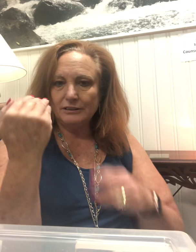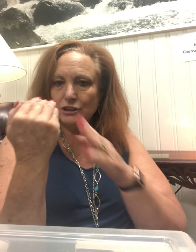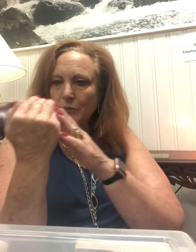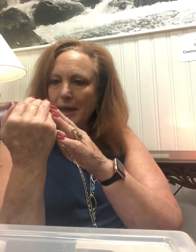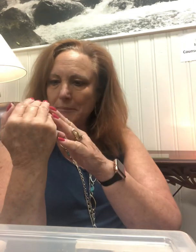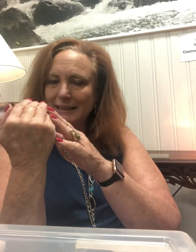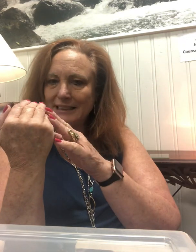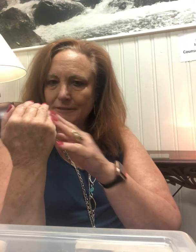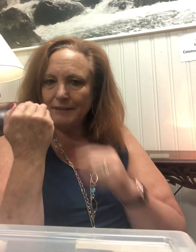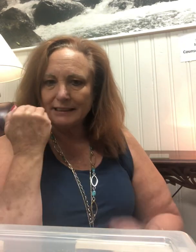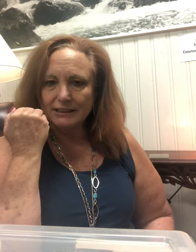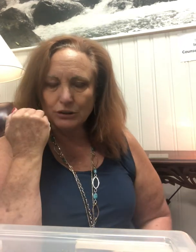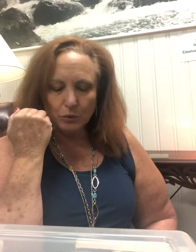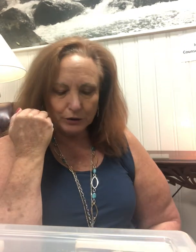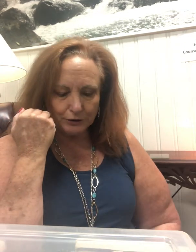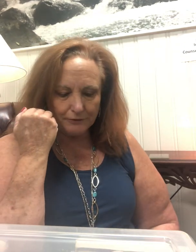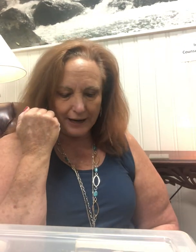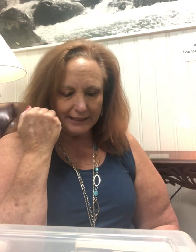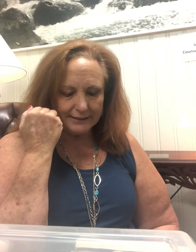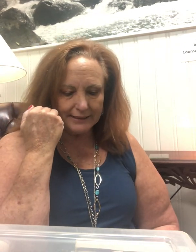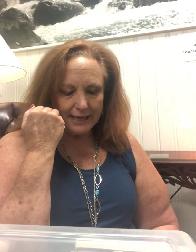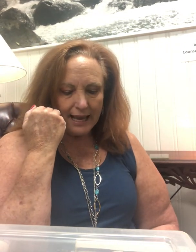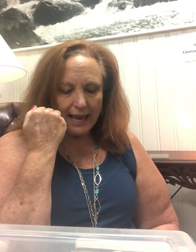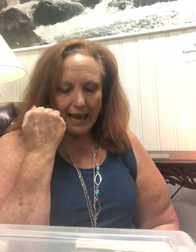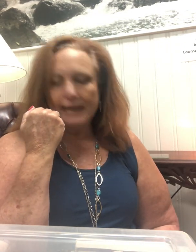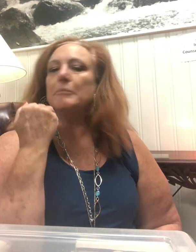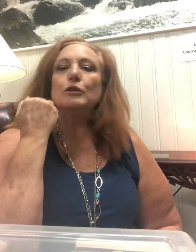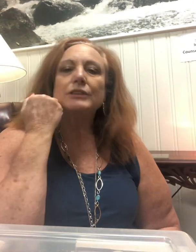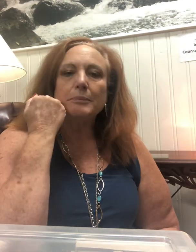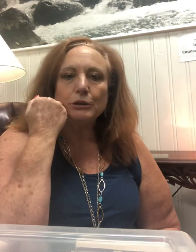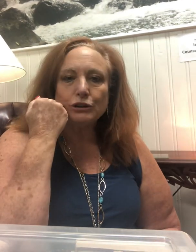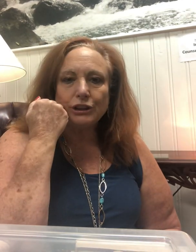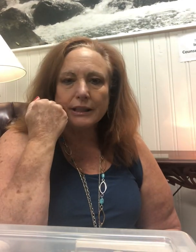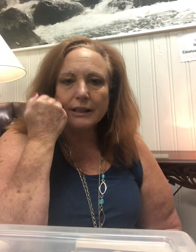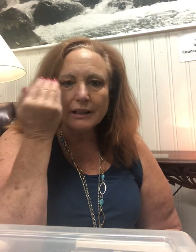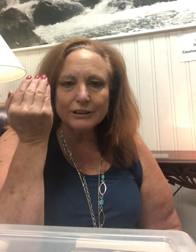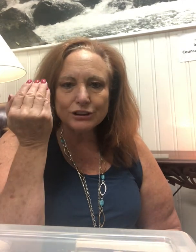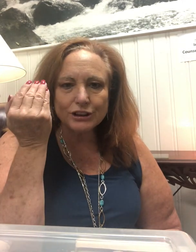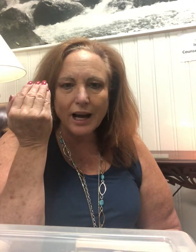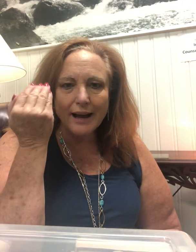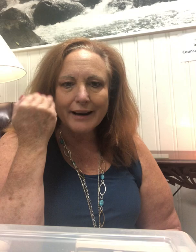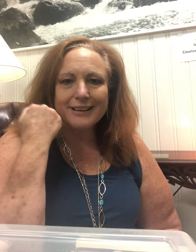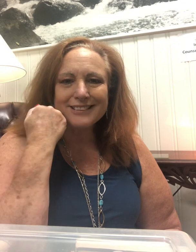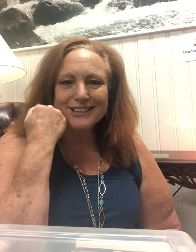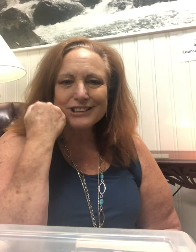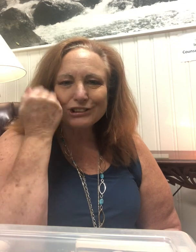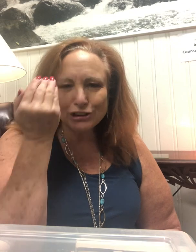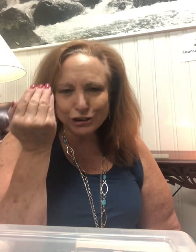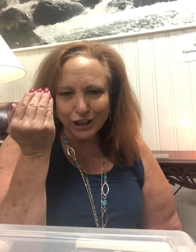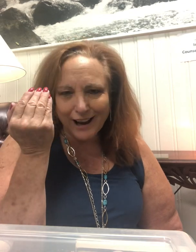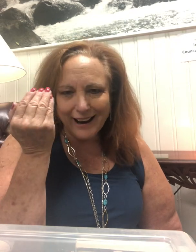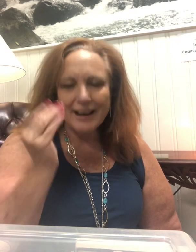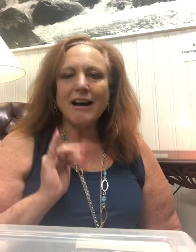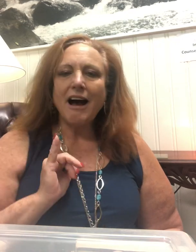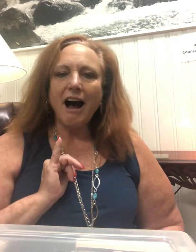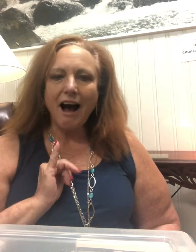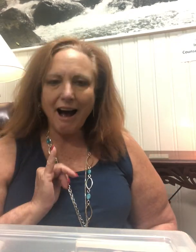so that means it faces toward your face, and it moves up your cheek, shy, shy.